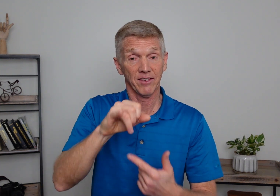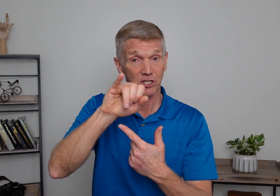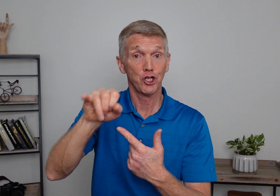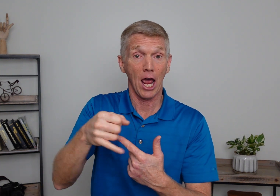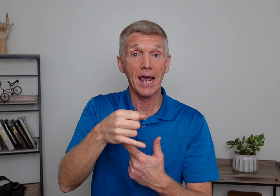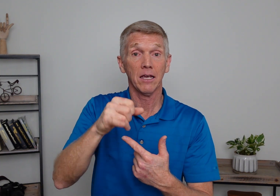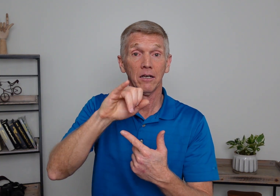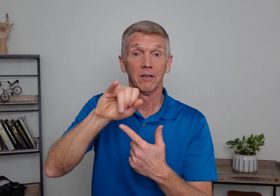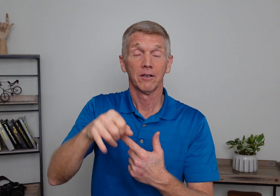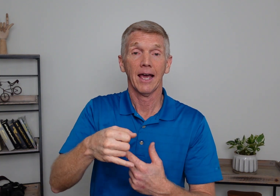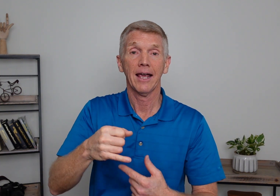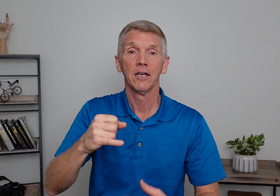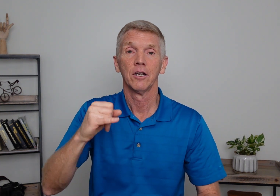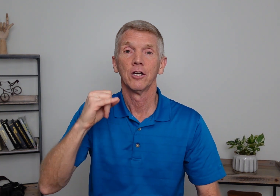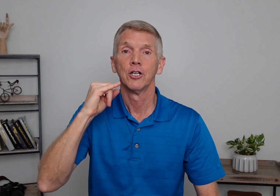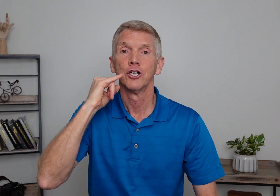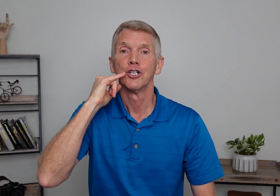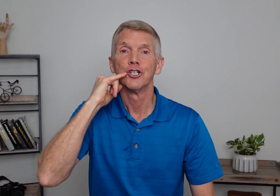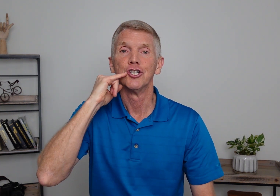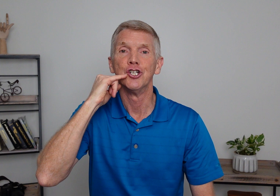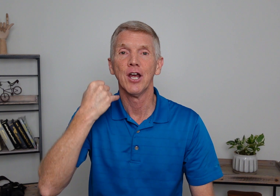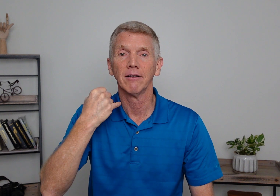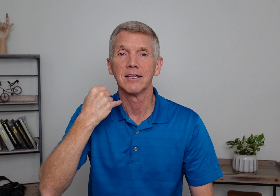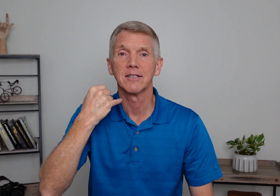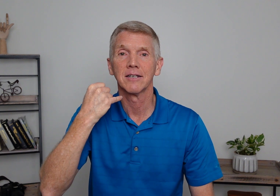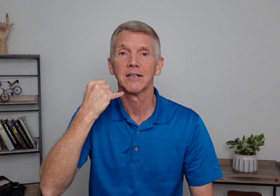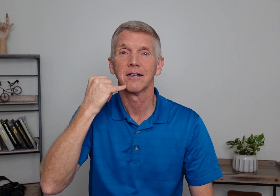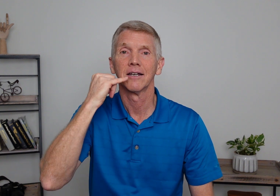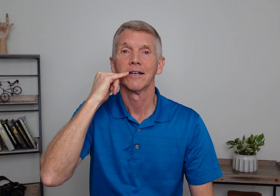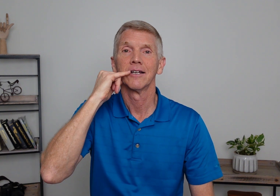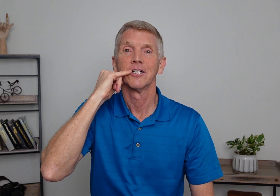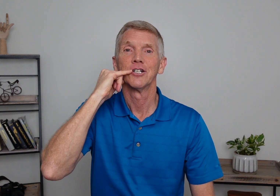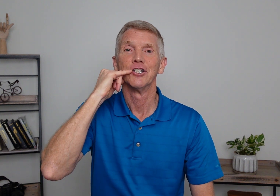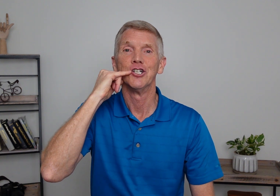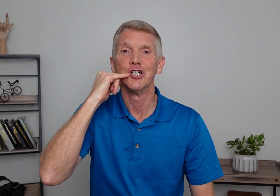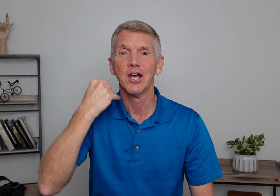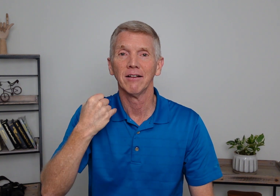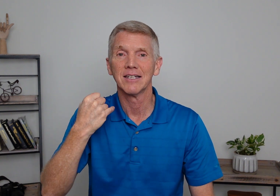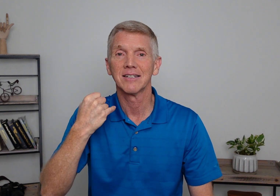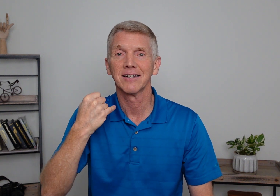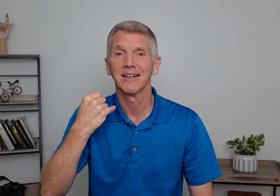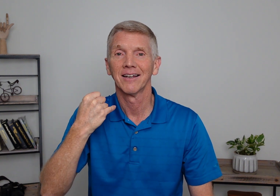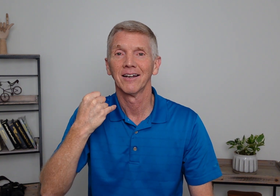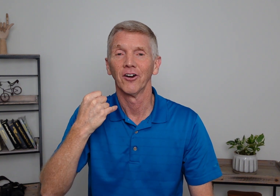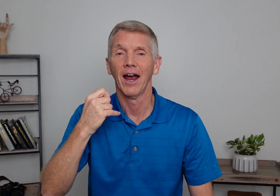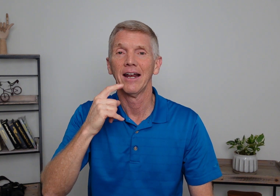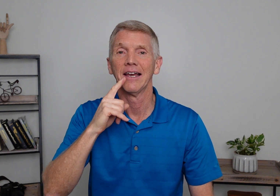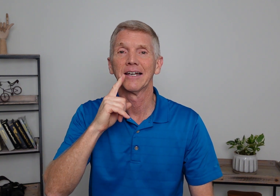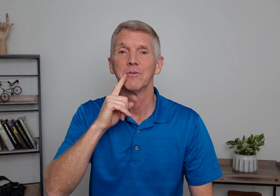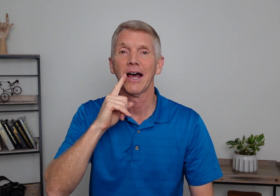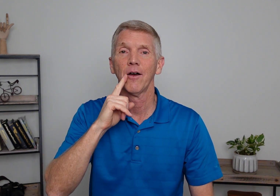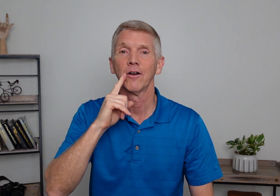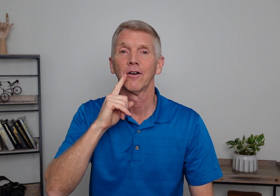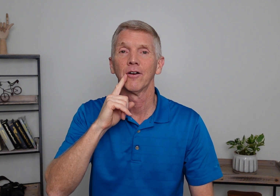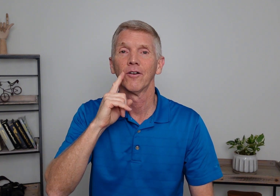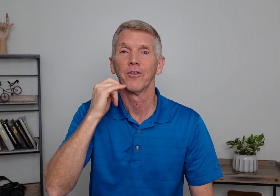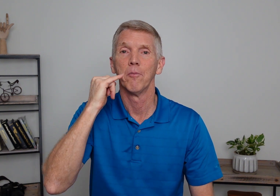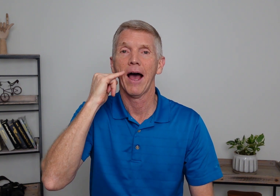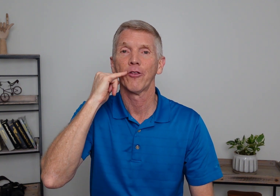is a J, okay? Jealous, jealous, all right? It comes out the mouth right